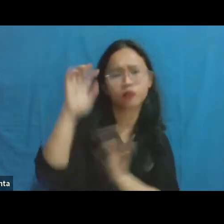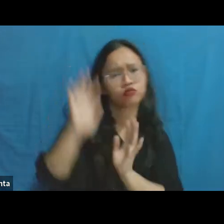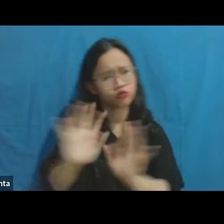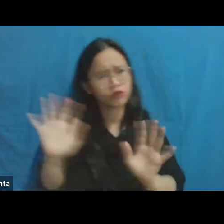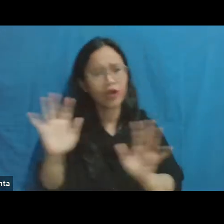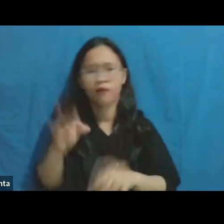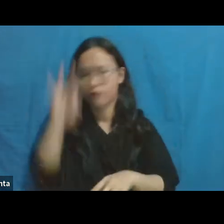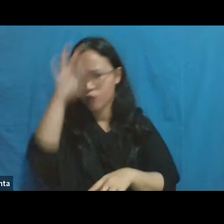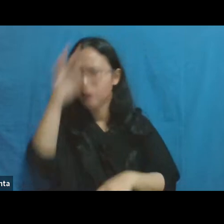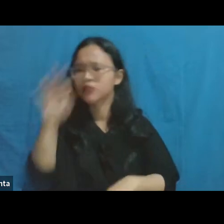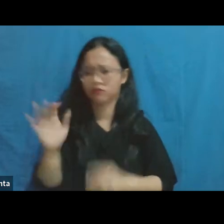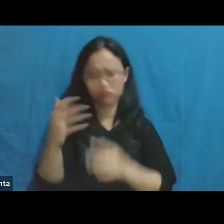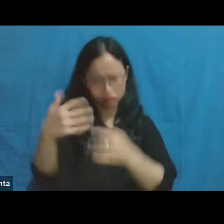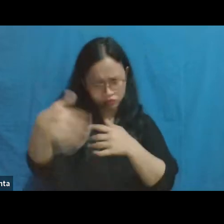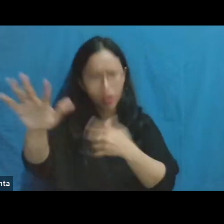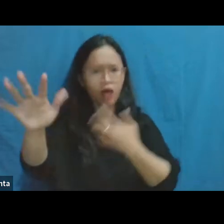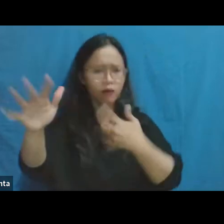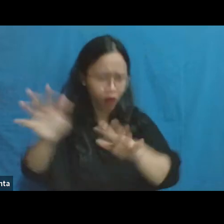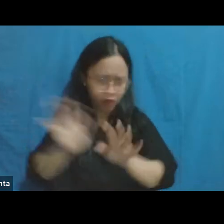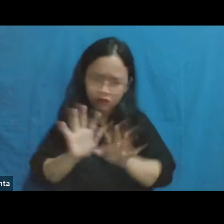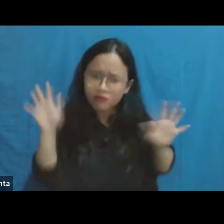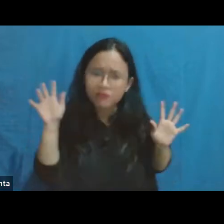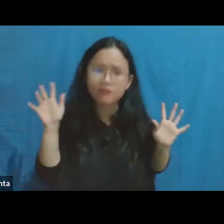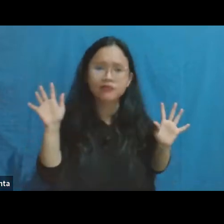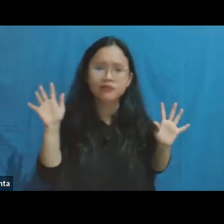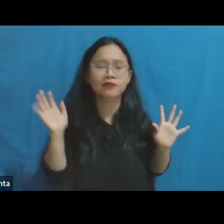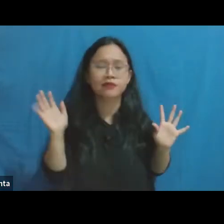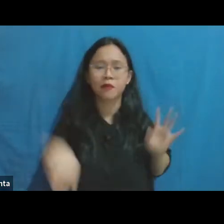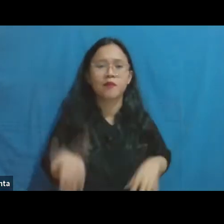and it stopped just like that. And